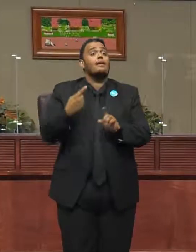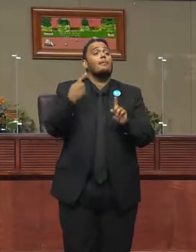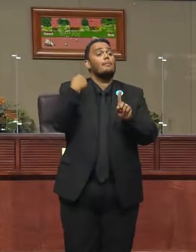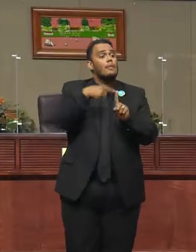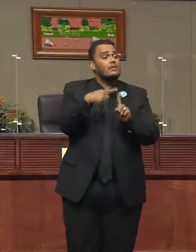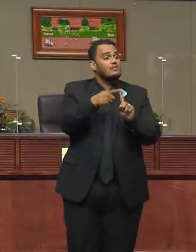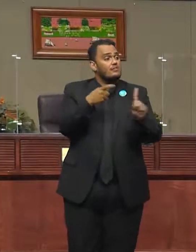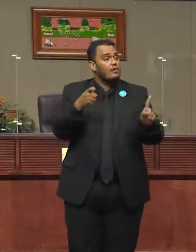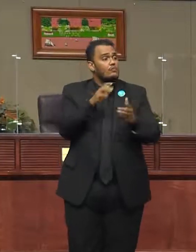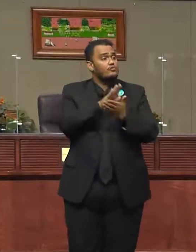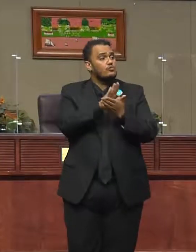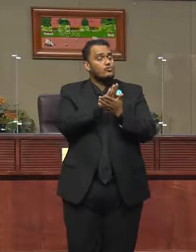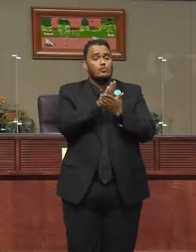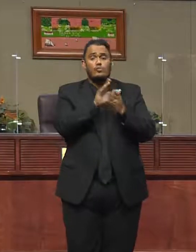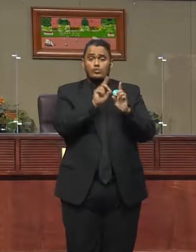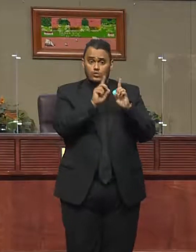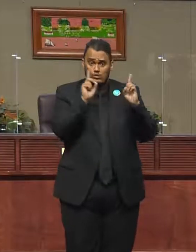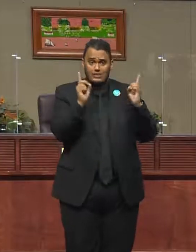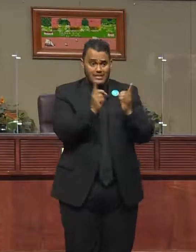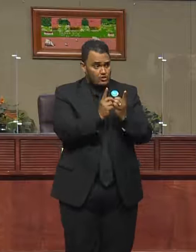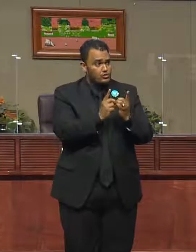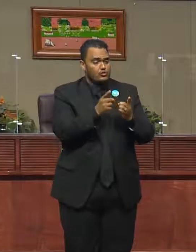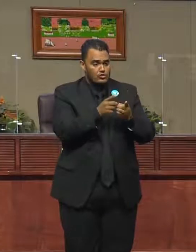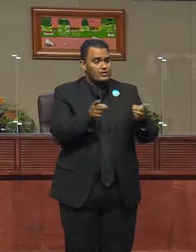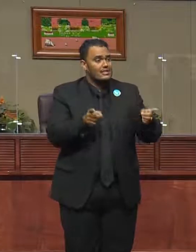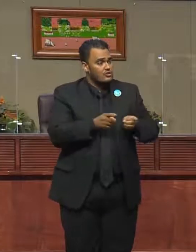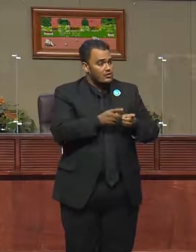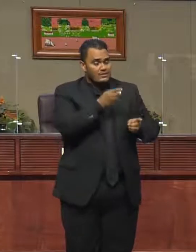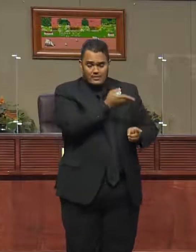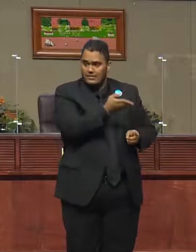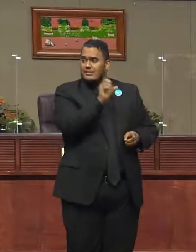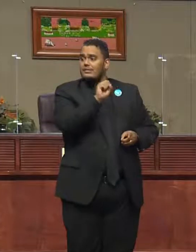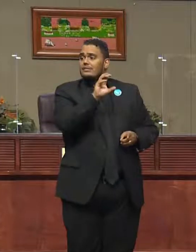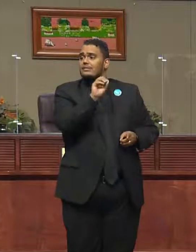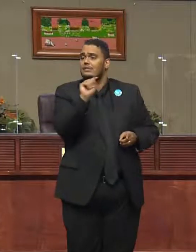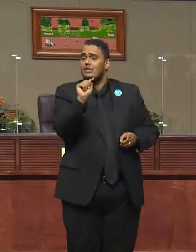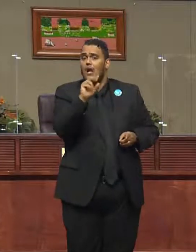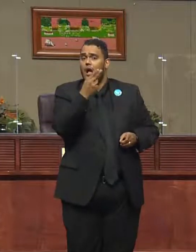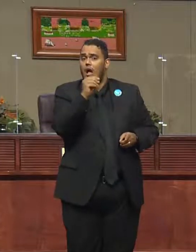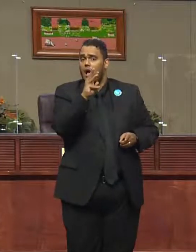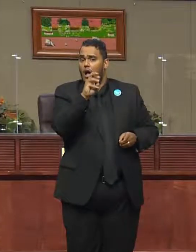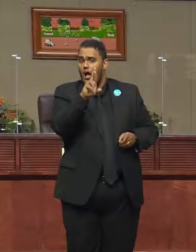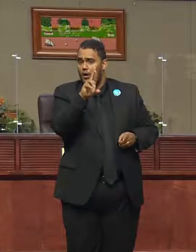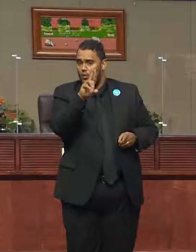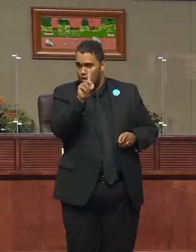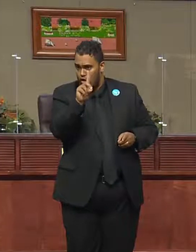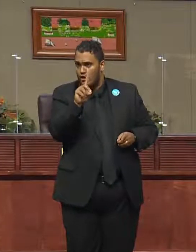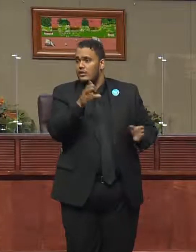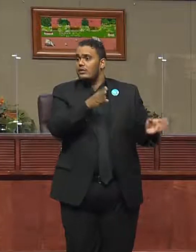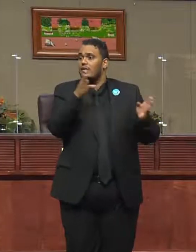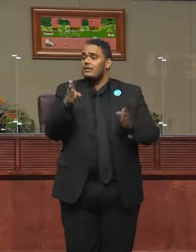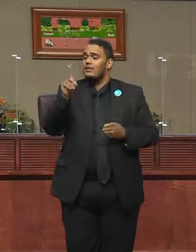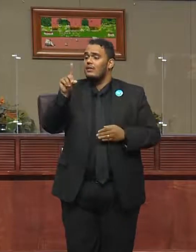the Director of Public Safety for the county. Danny Banks is here, and then Mr. Tim Boldick with